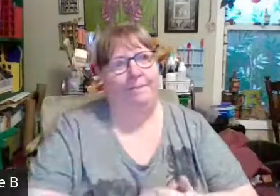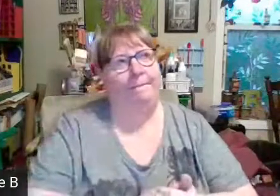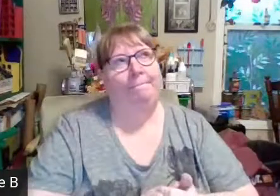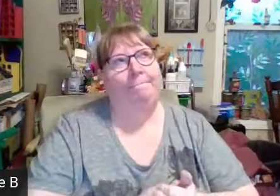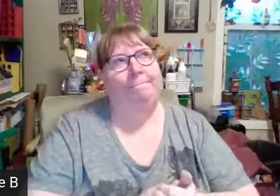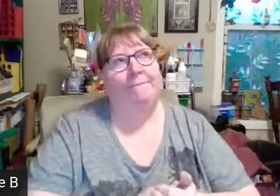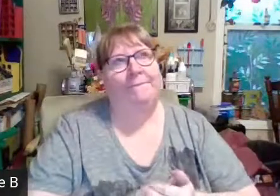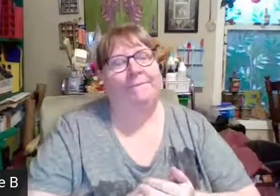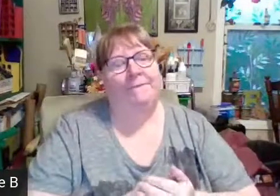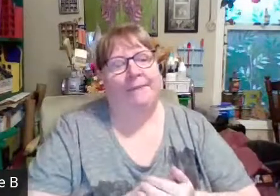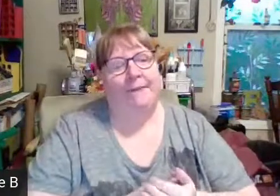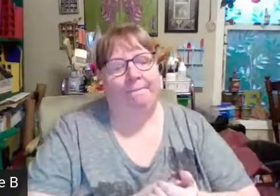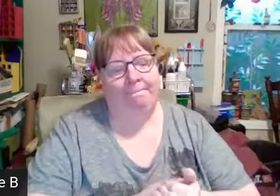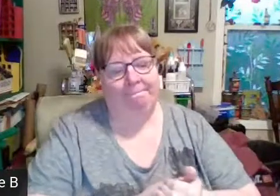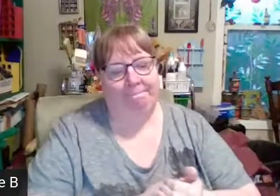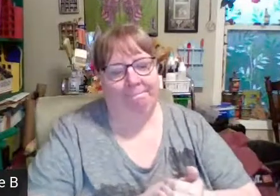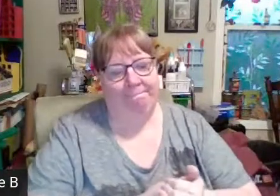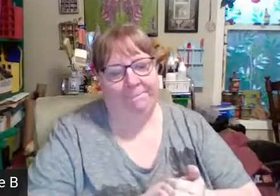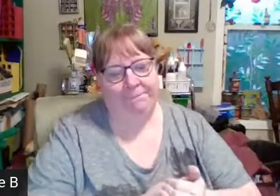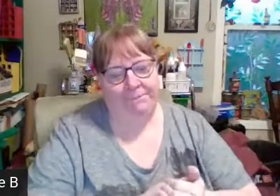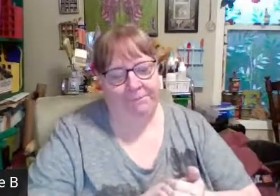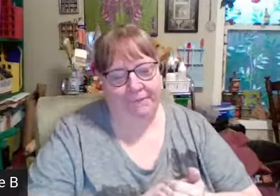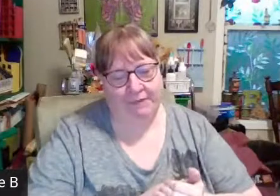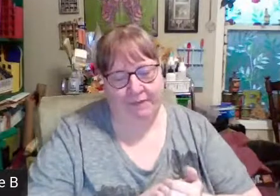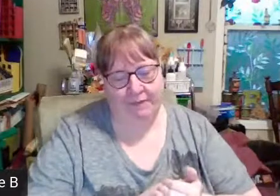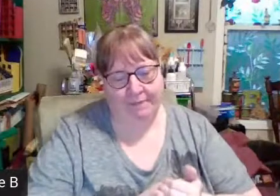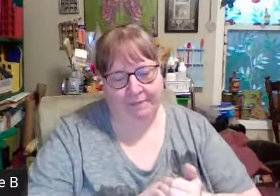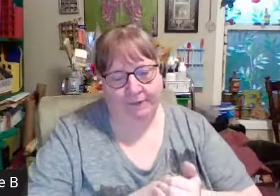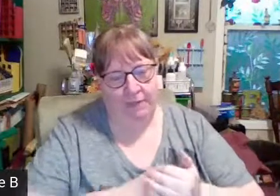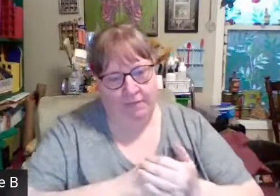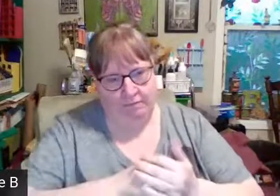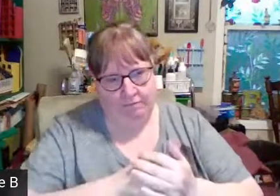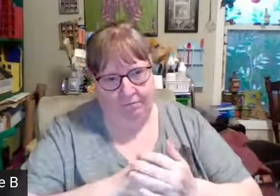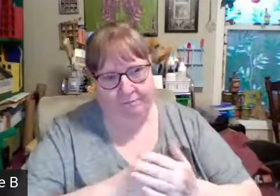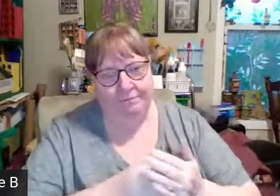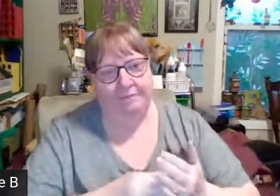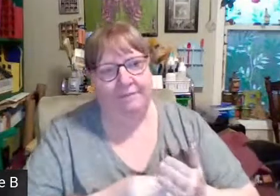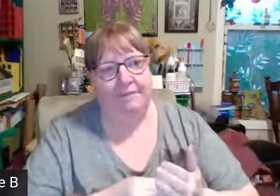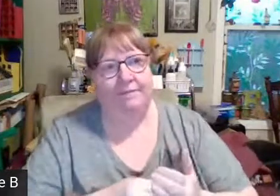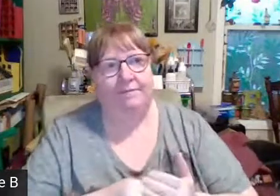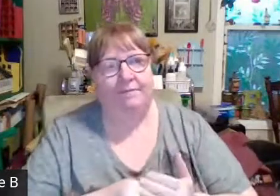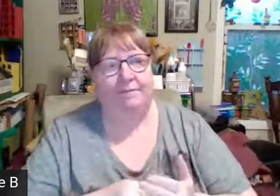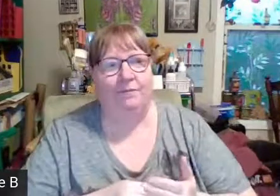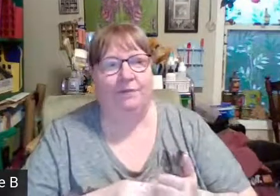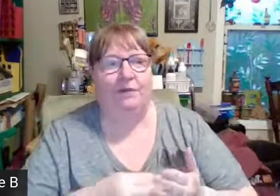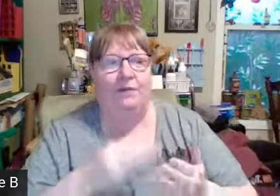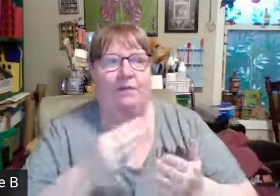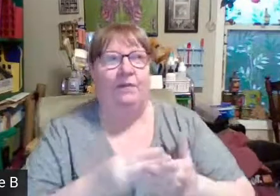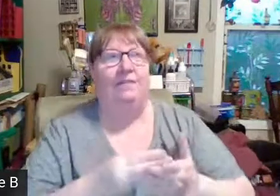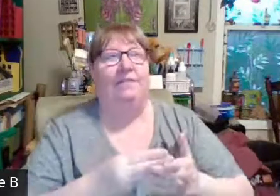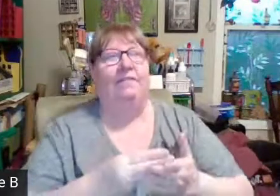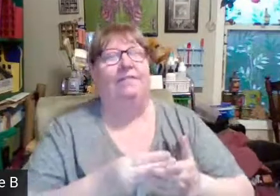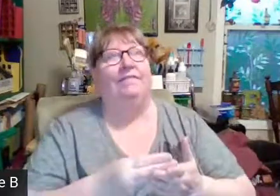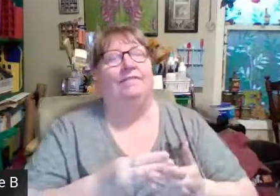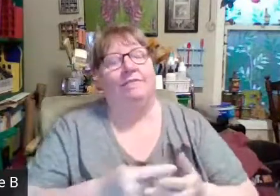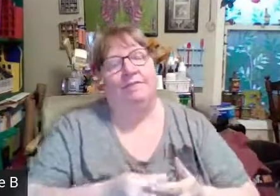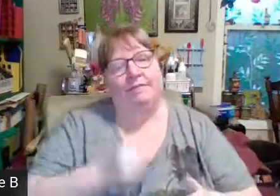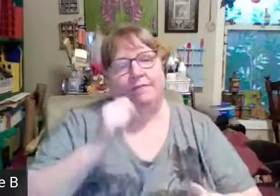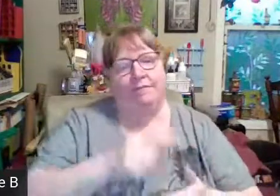this person likes animals, this person, and it gives, the more general the sense is, the easier it is for